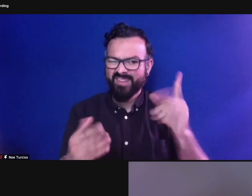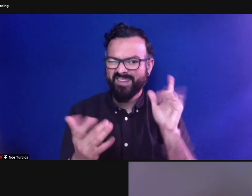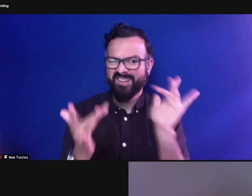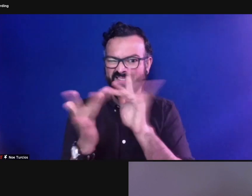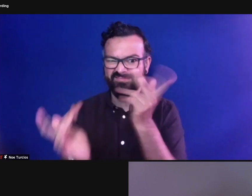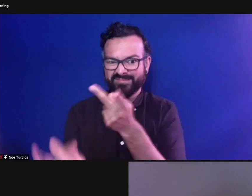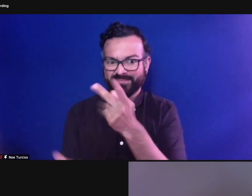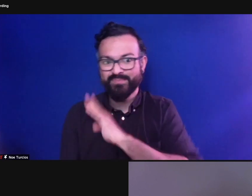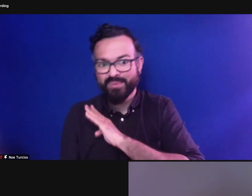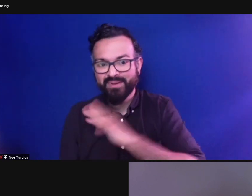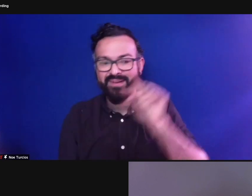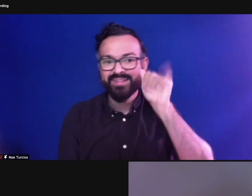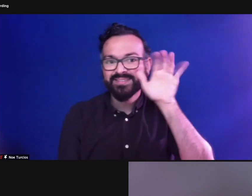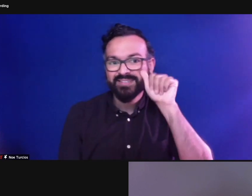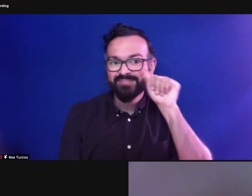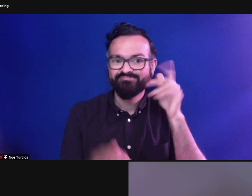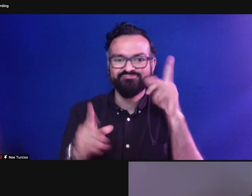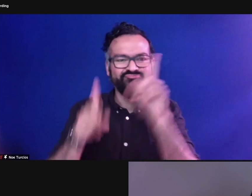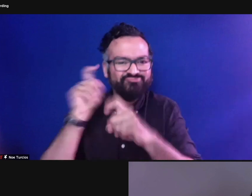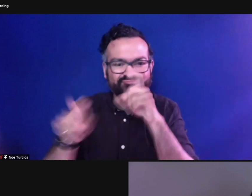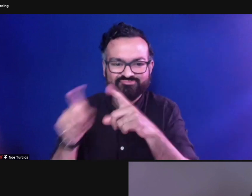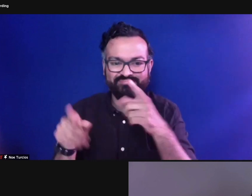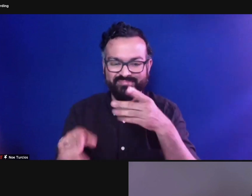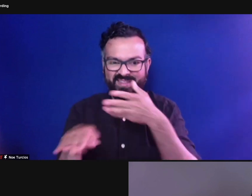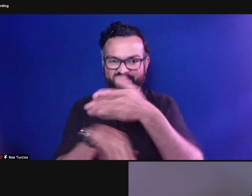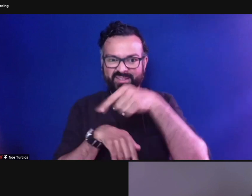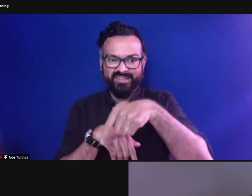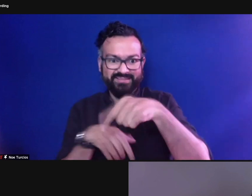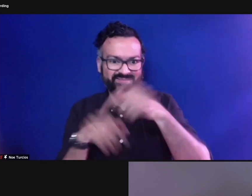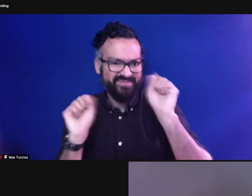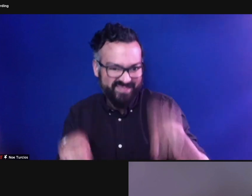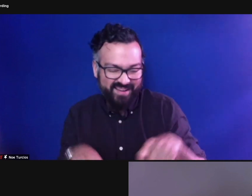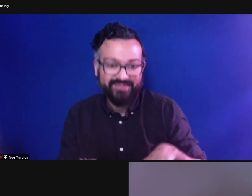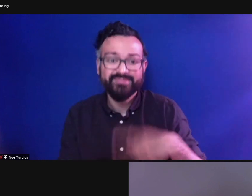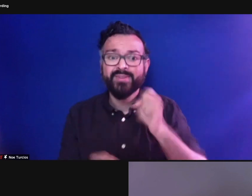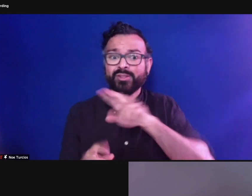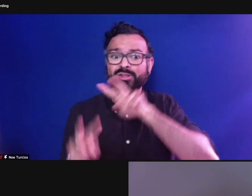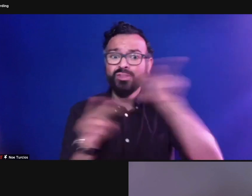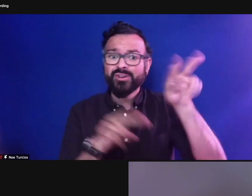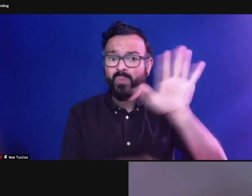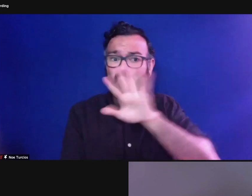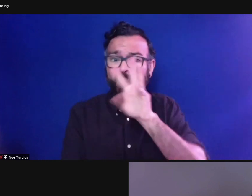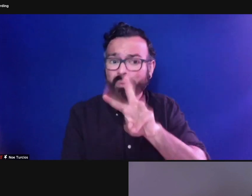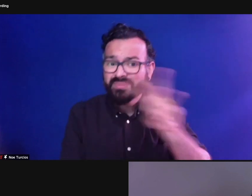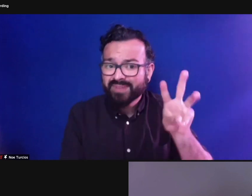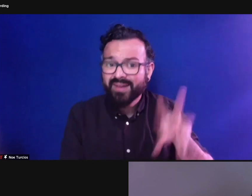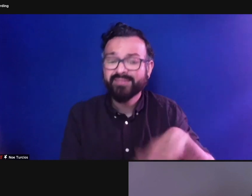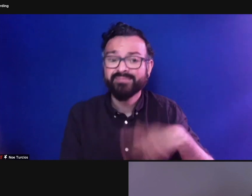New interpreters can ask